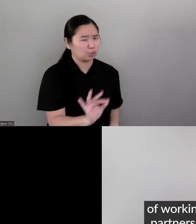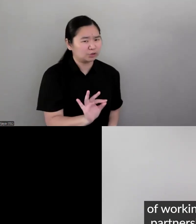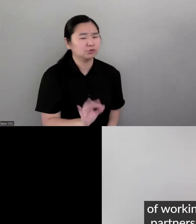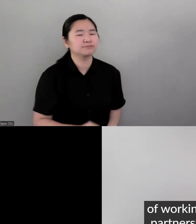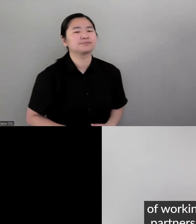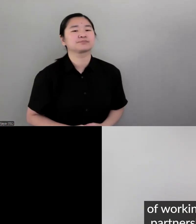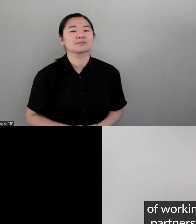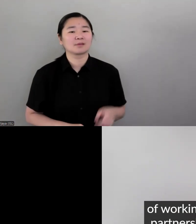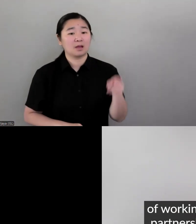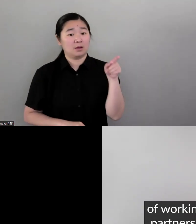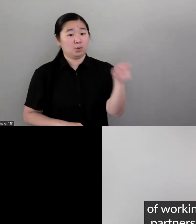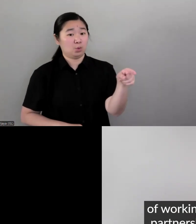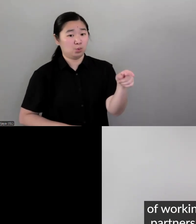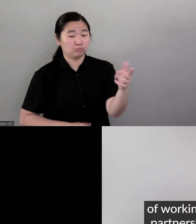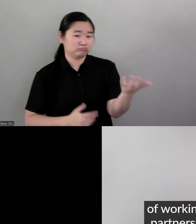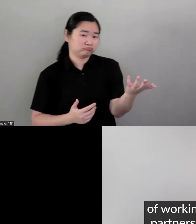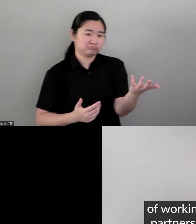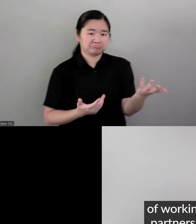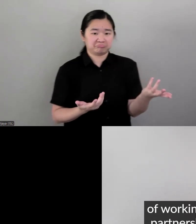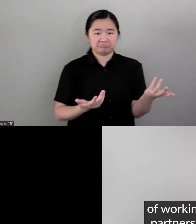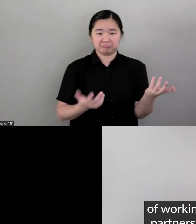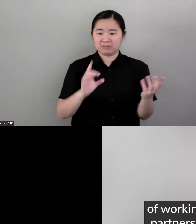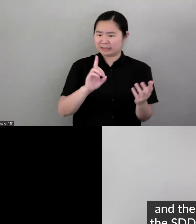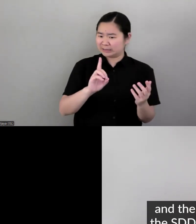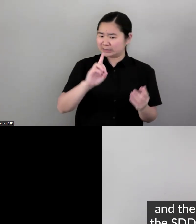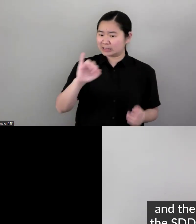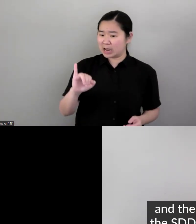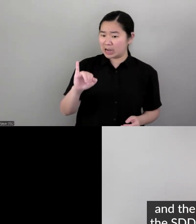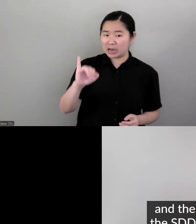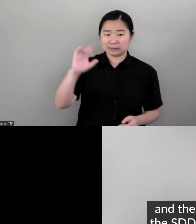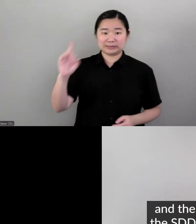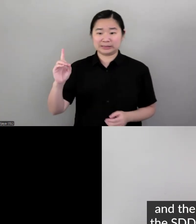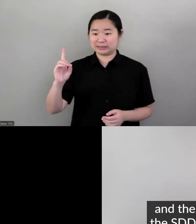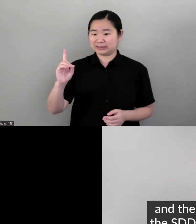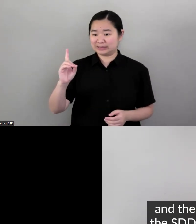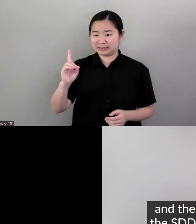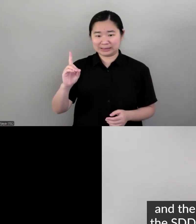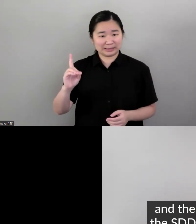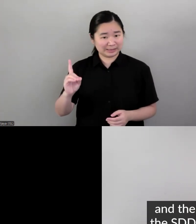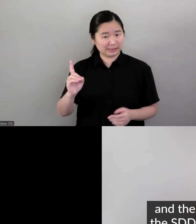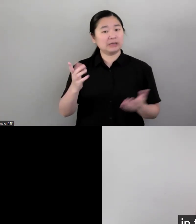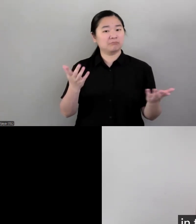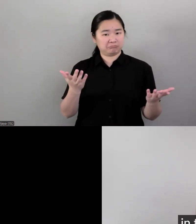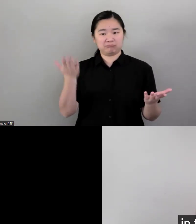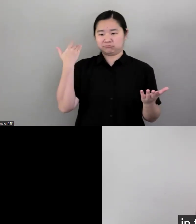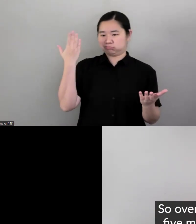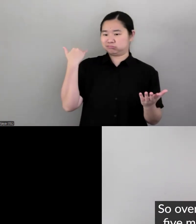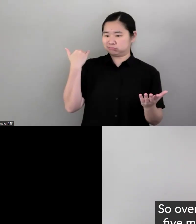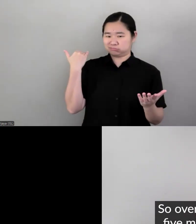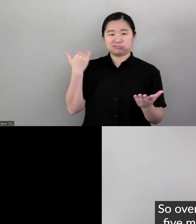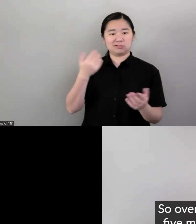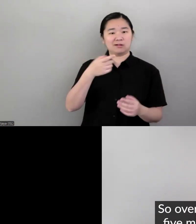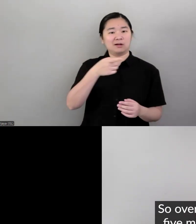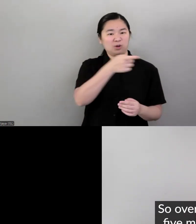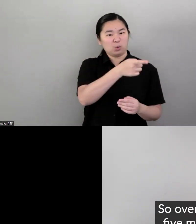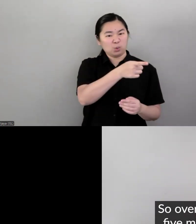importance of working as a consortium partnership to deliver this and the kind of role that the SDD Help Desk played in this as well? So over